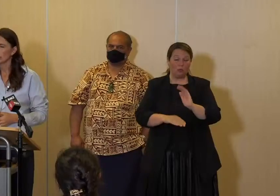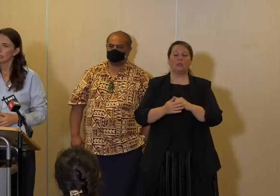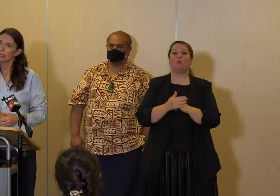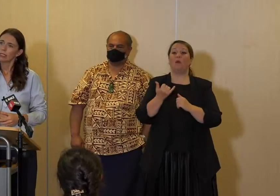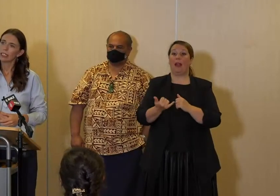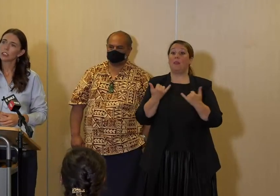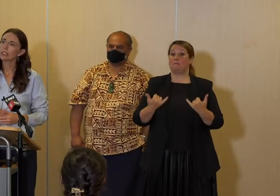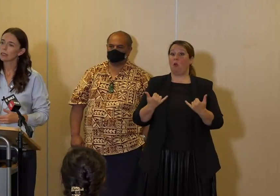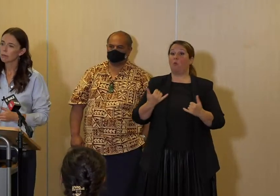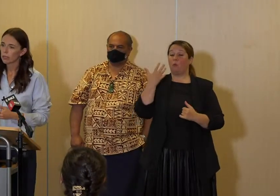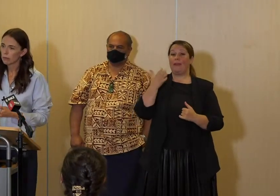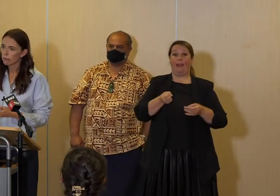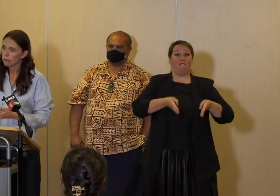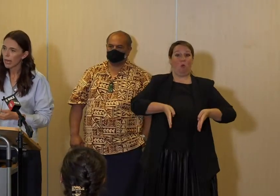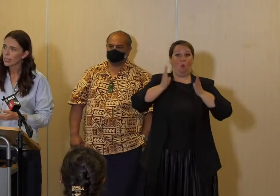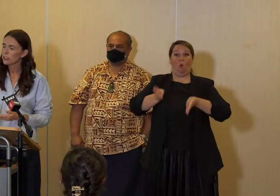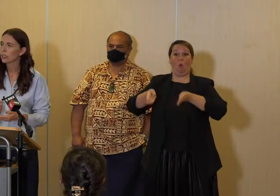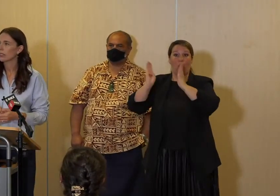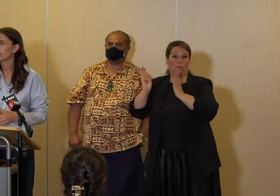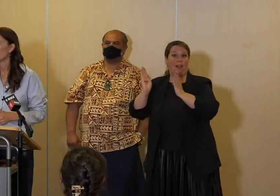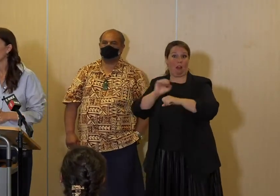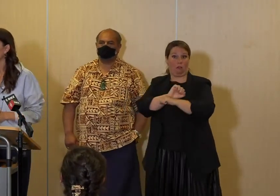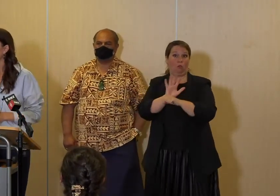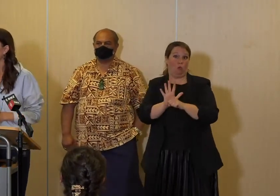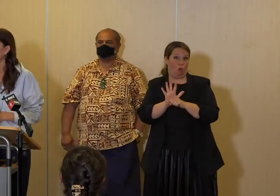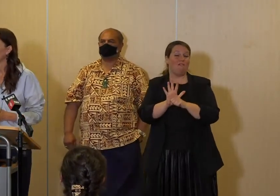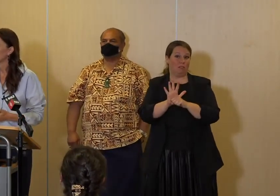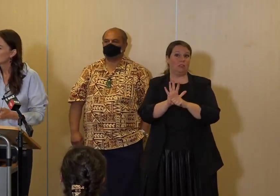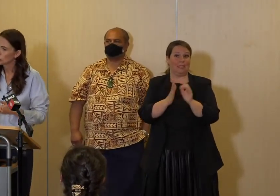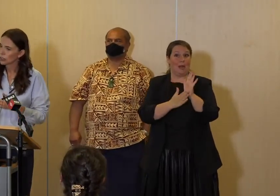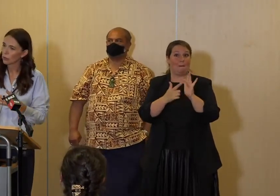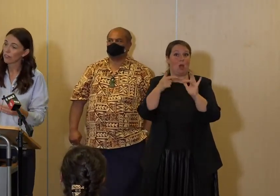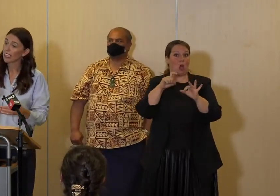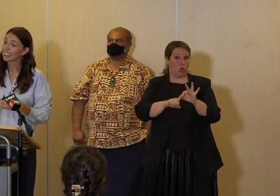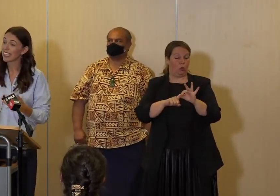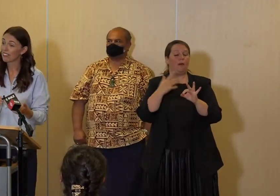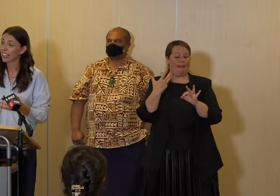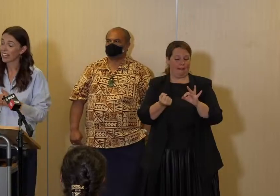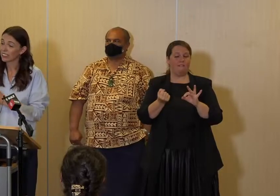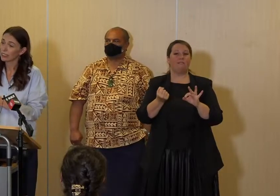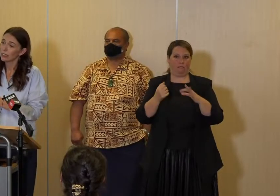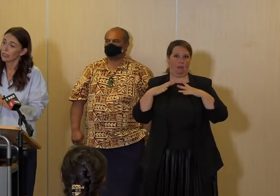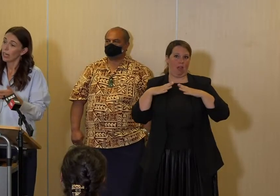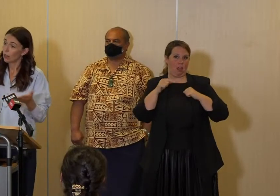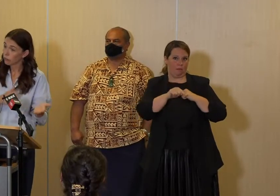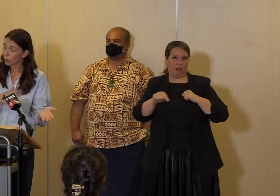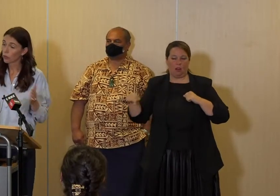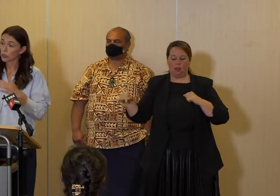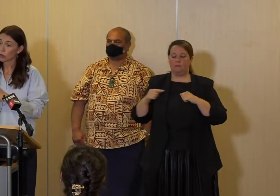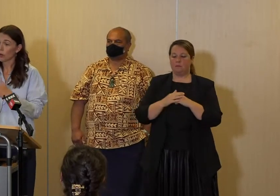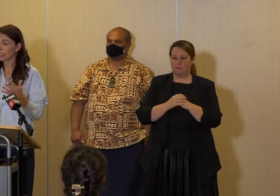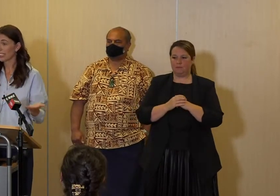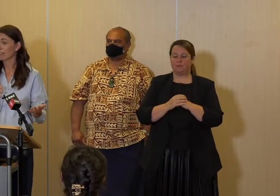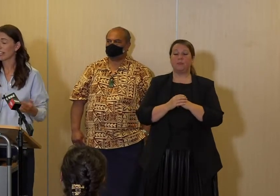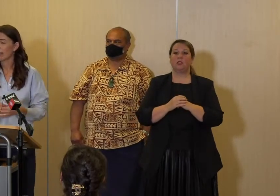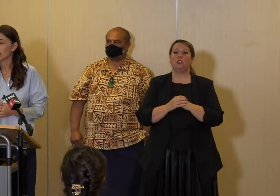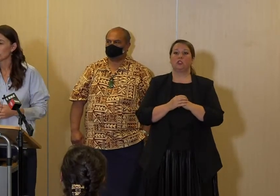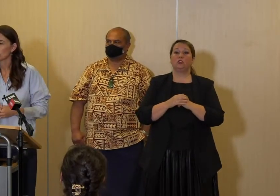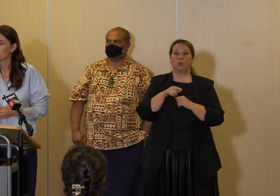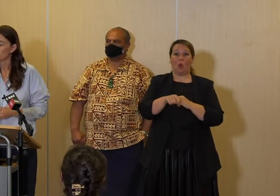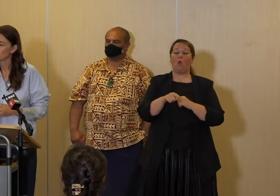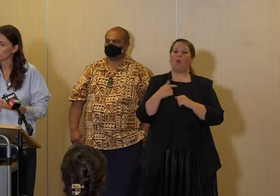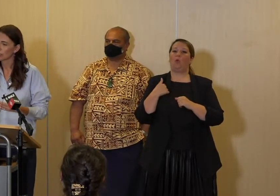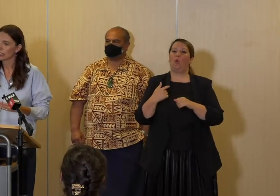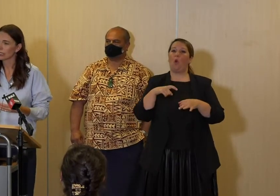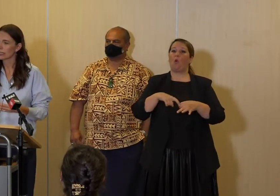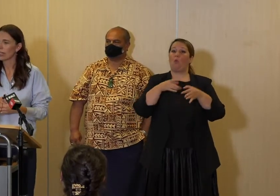available. Actually, the major issue that we've had to navigate for those quarantine-free arrangements,